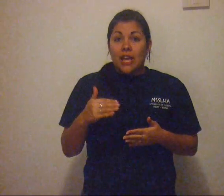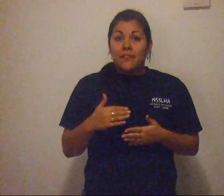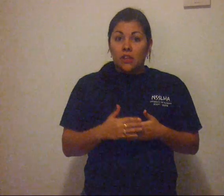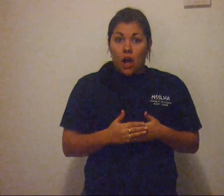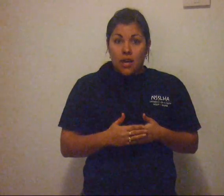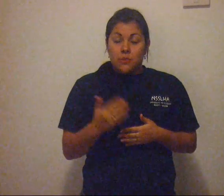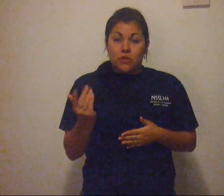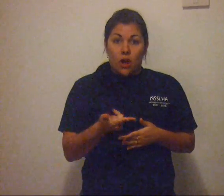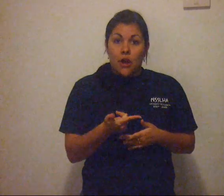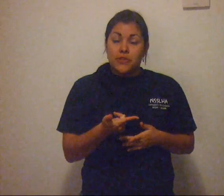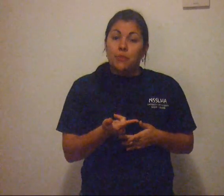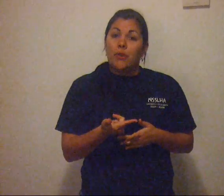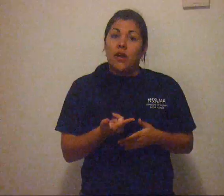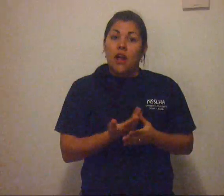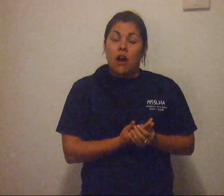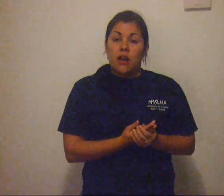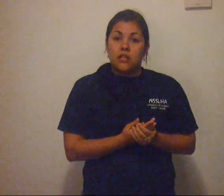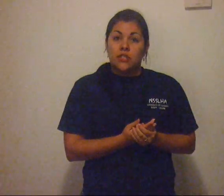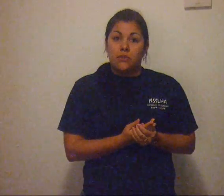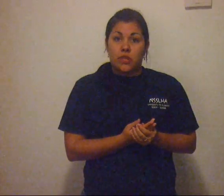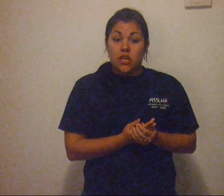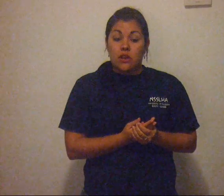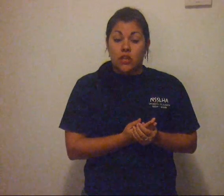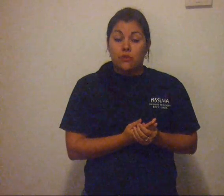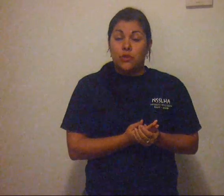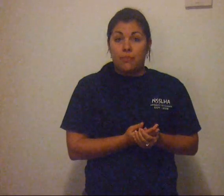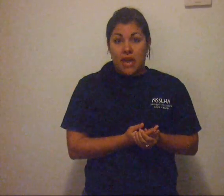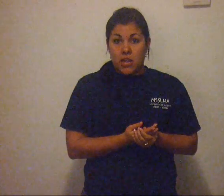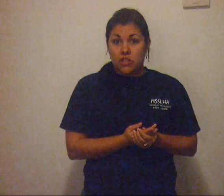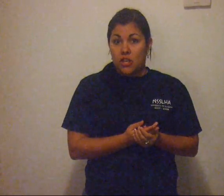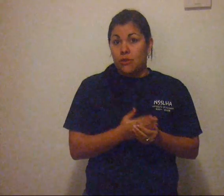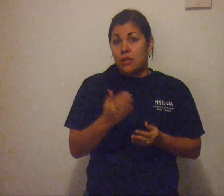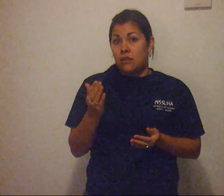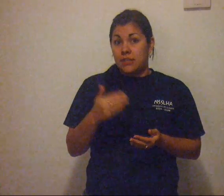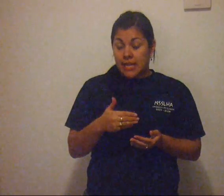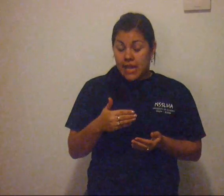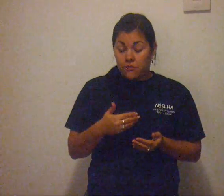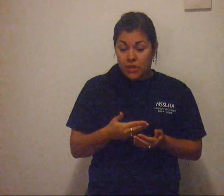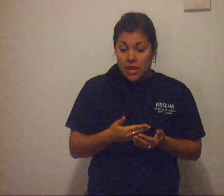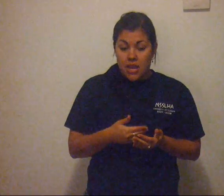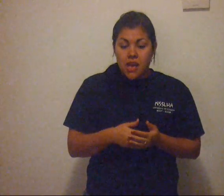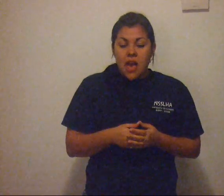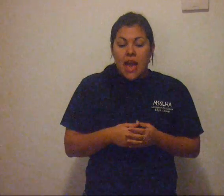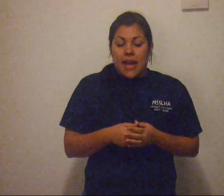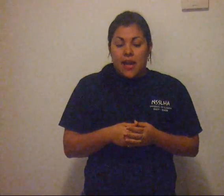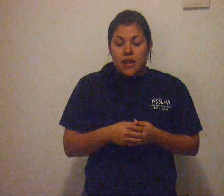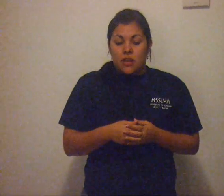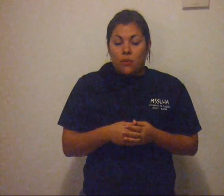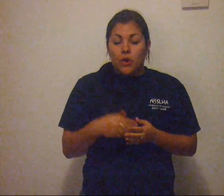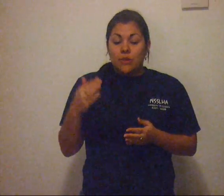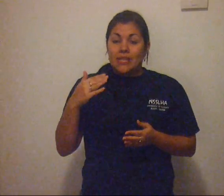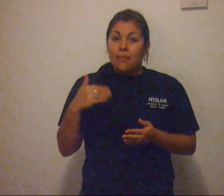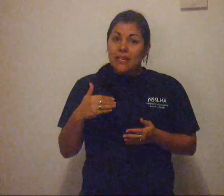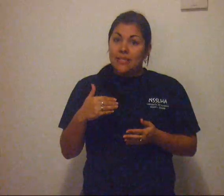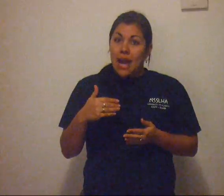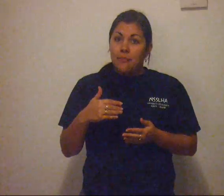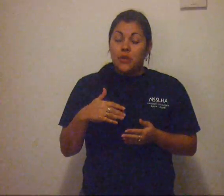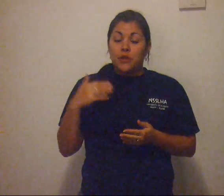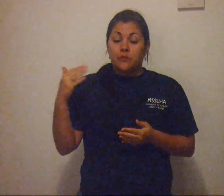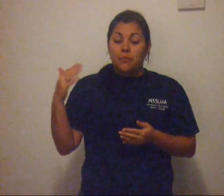of a gloss, which I'll also put on to the YouTube page that you can see and read. And we'll go step by step. You can